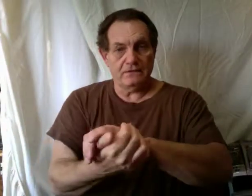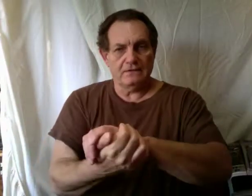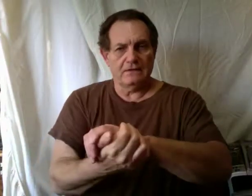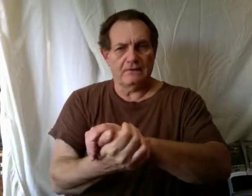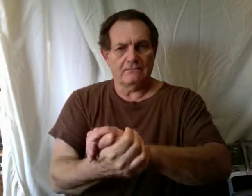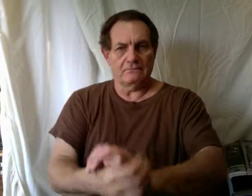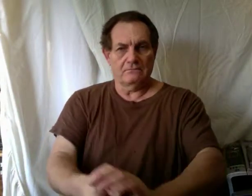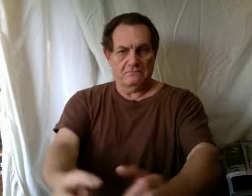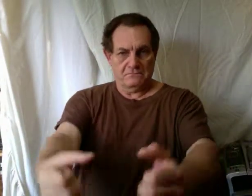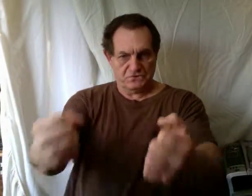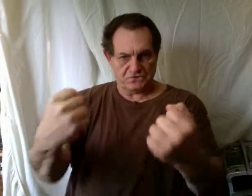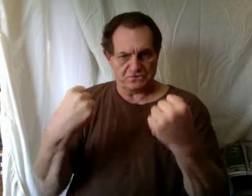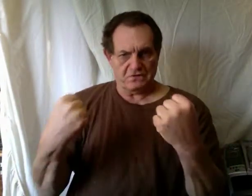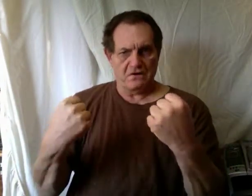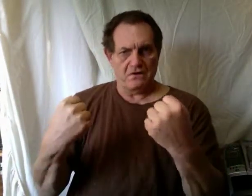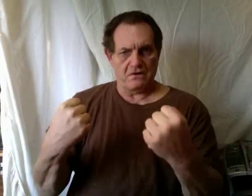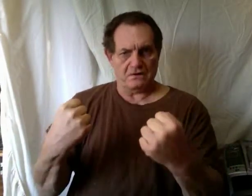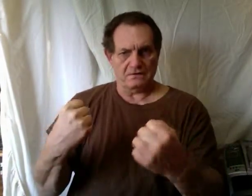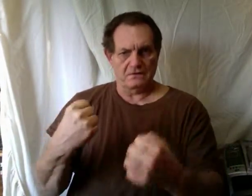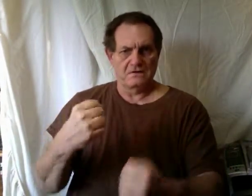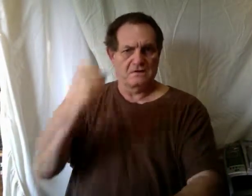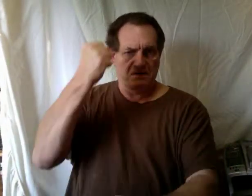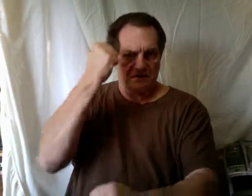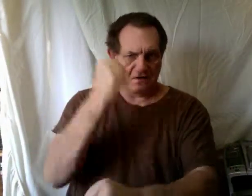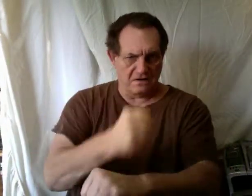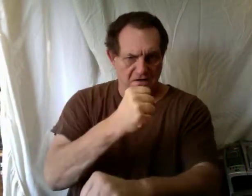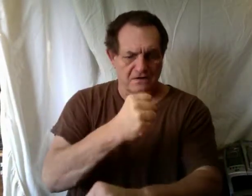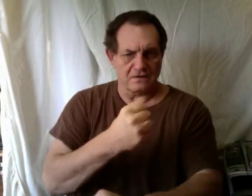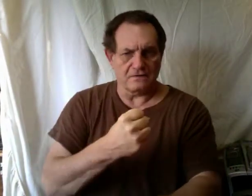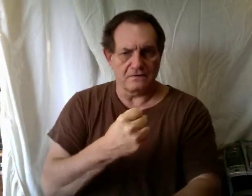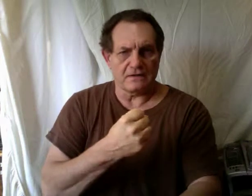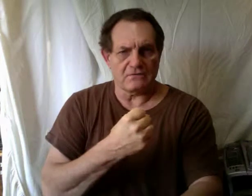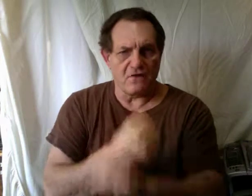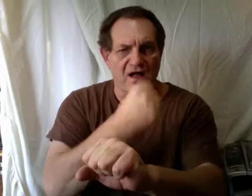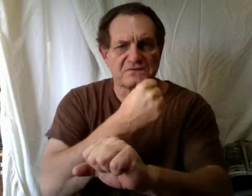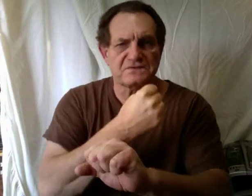become strong and hard like rocks.